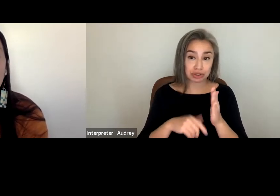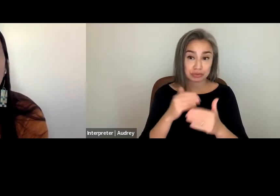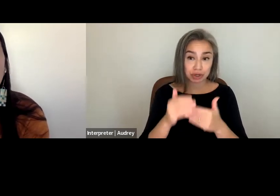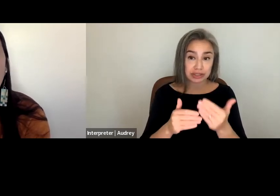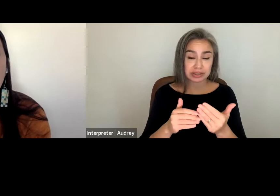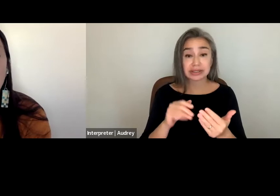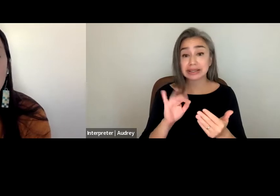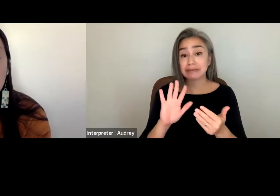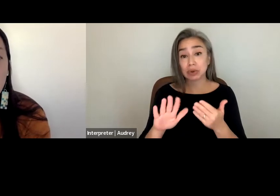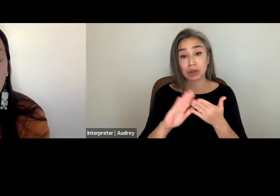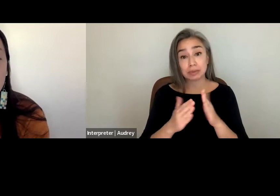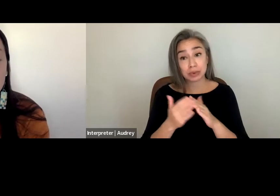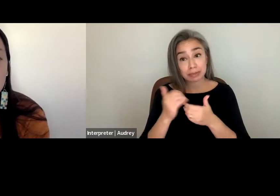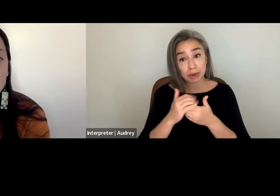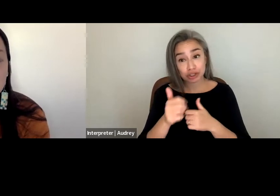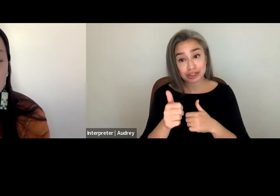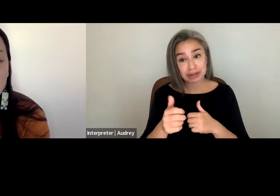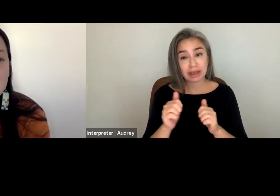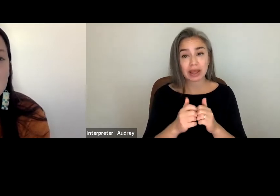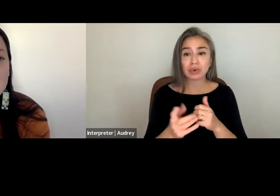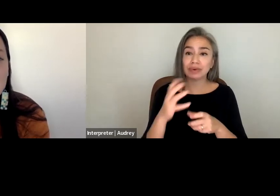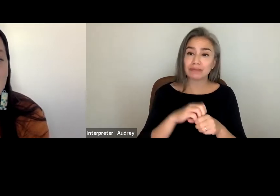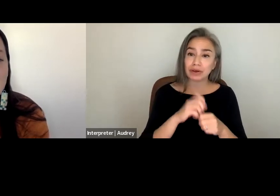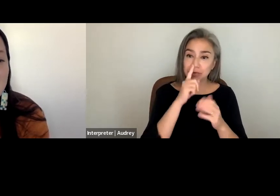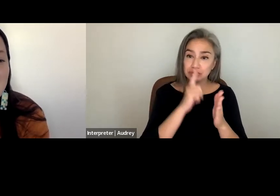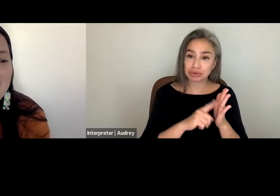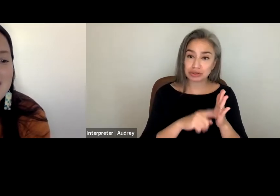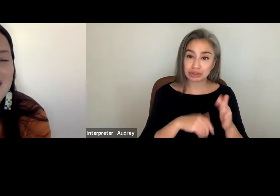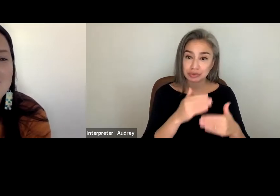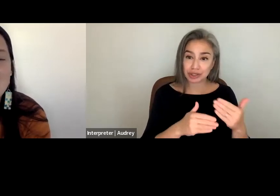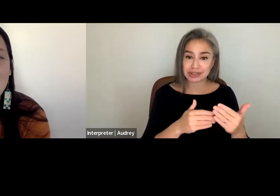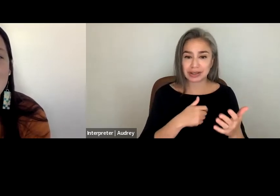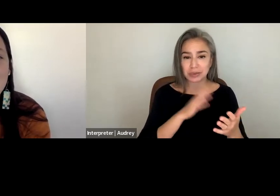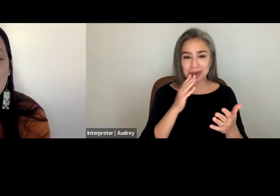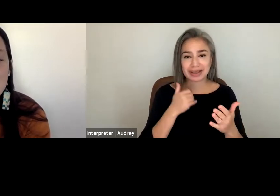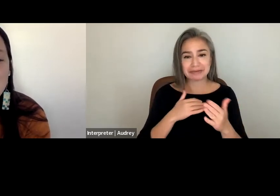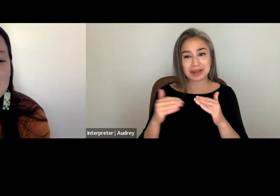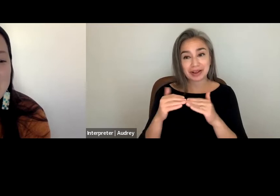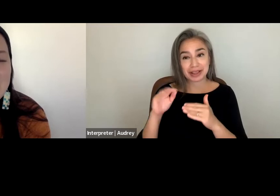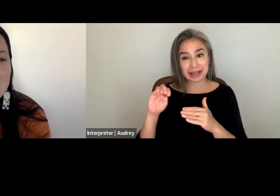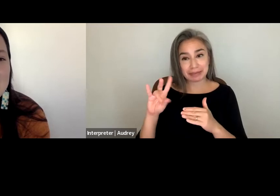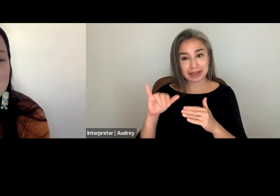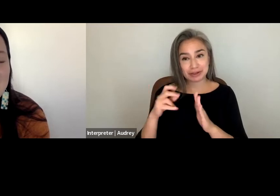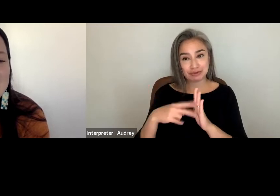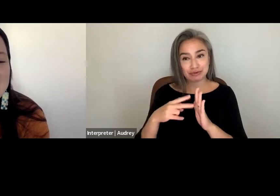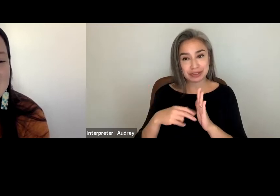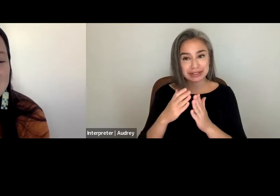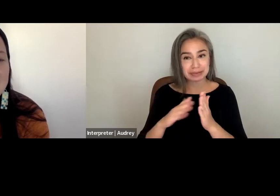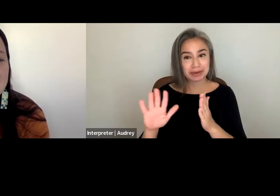community partner, how are you involved in the research process? And I'll have my colleague, Emily, read back some of those